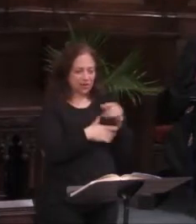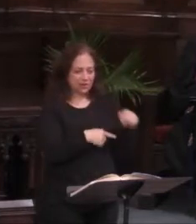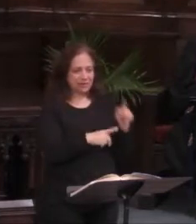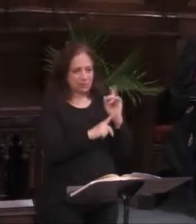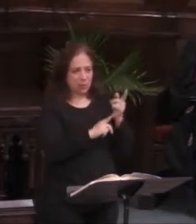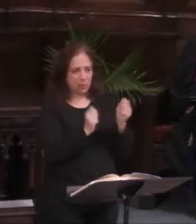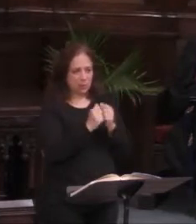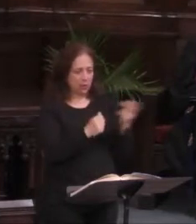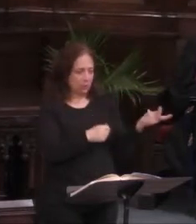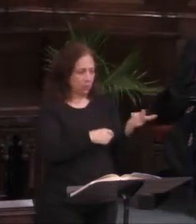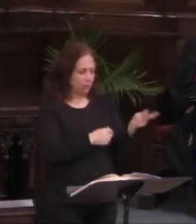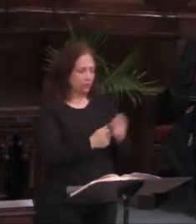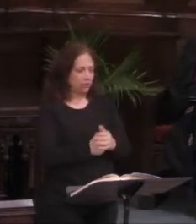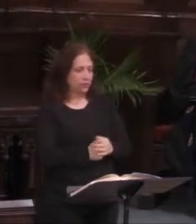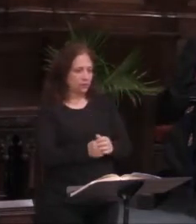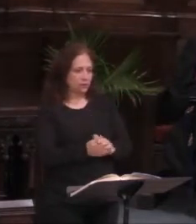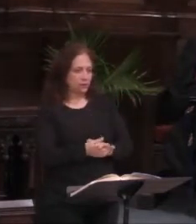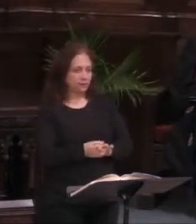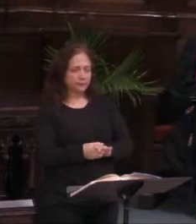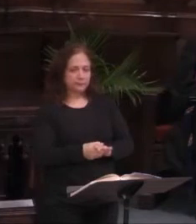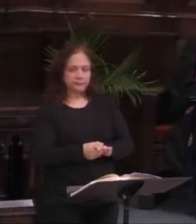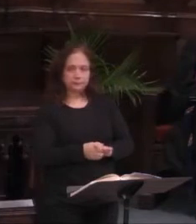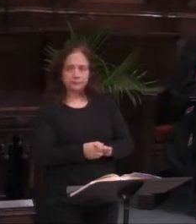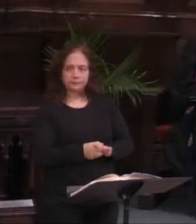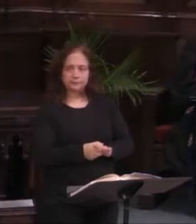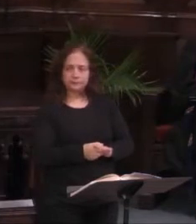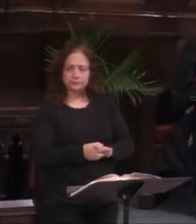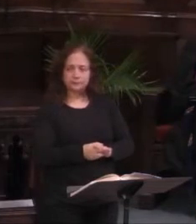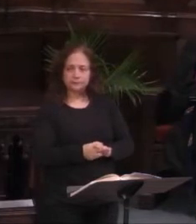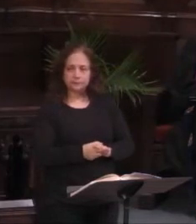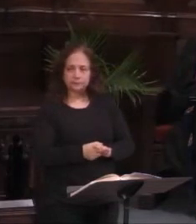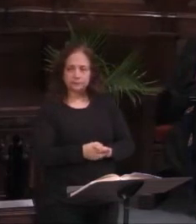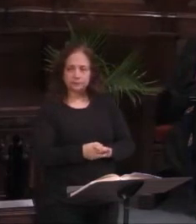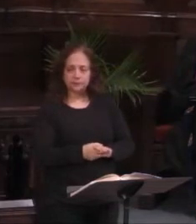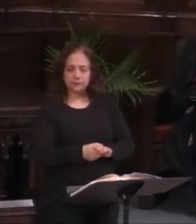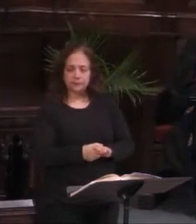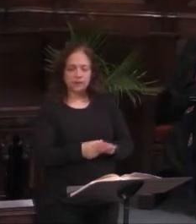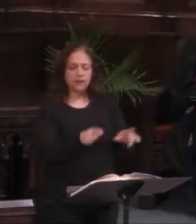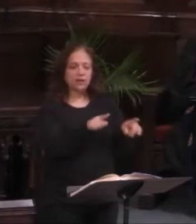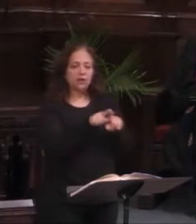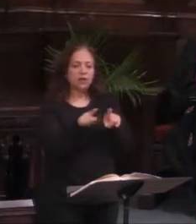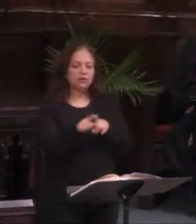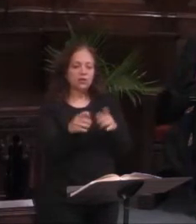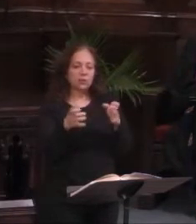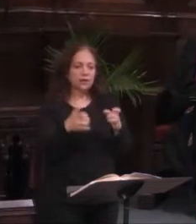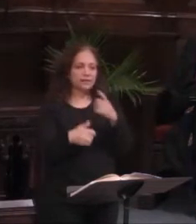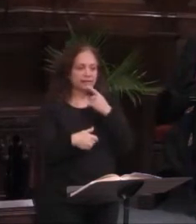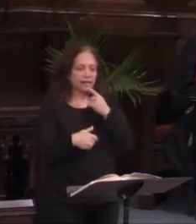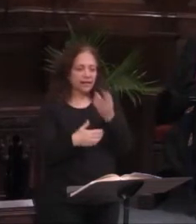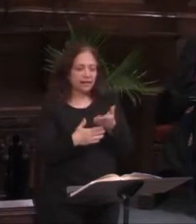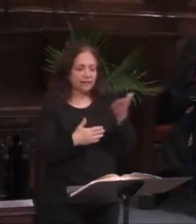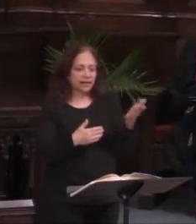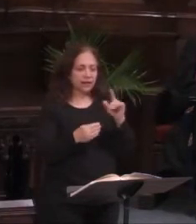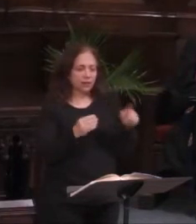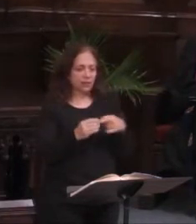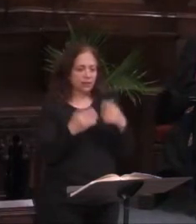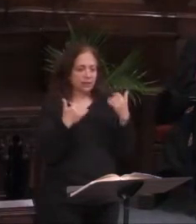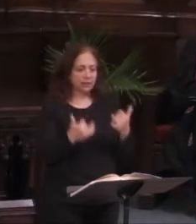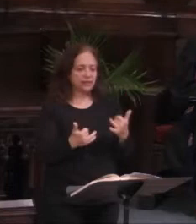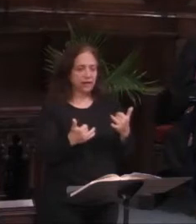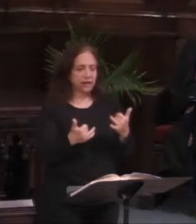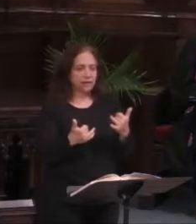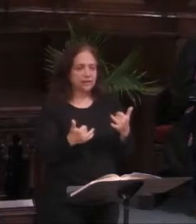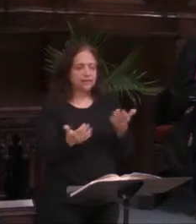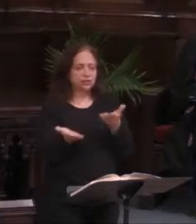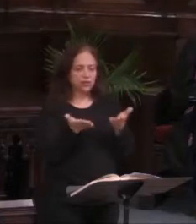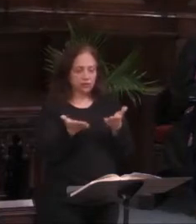moment with both of you. I also want to just say a thing or two about today's service.